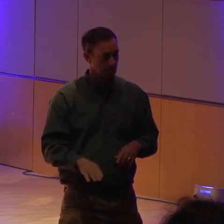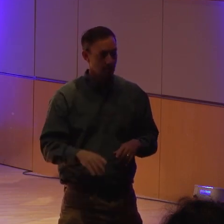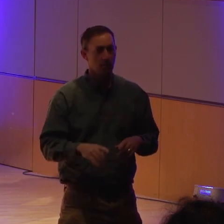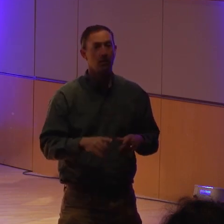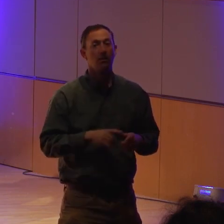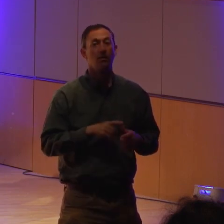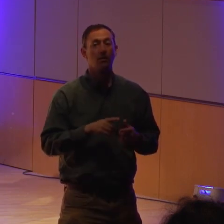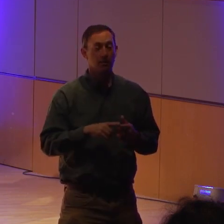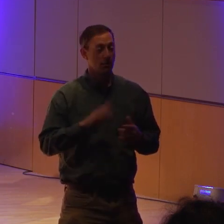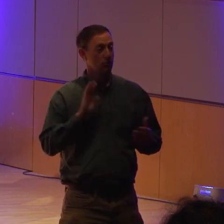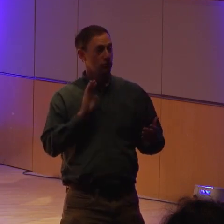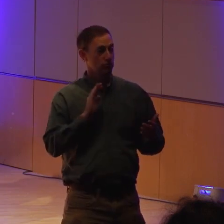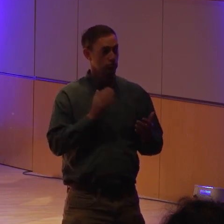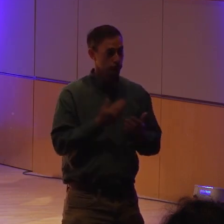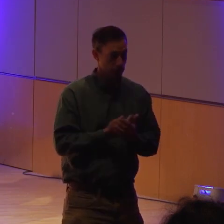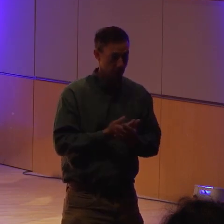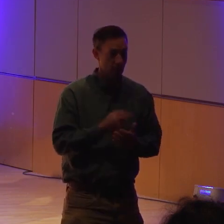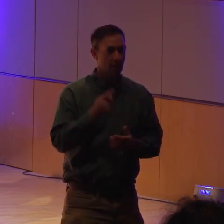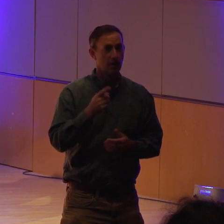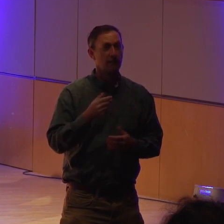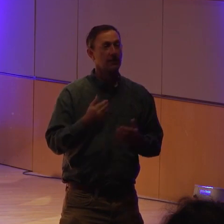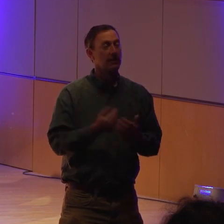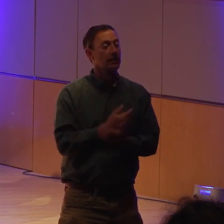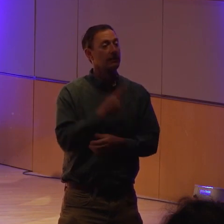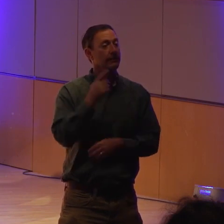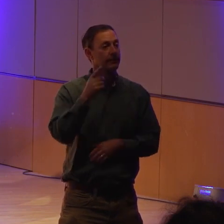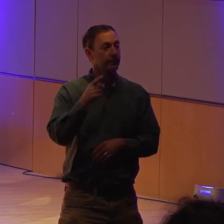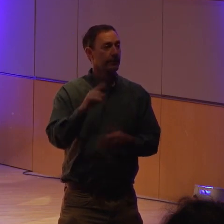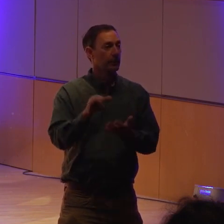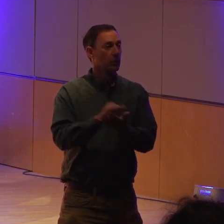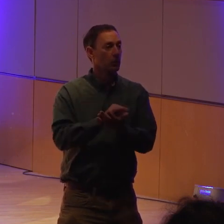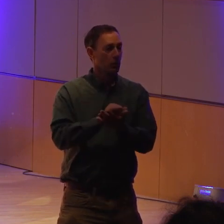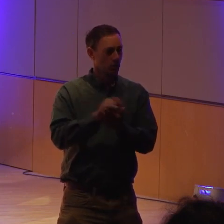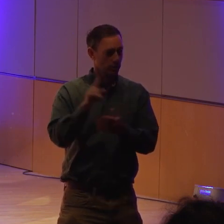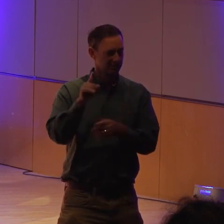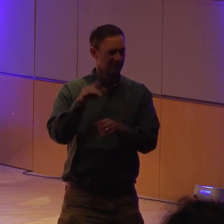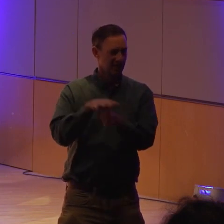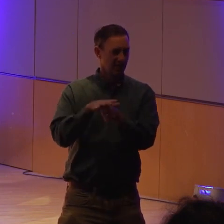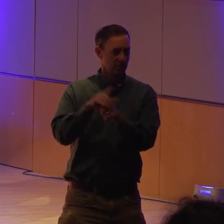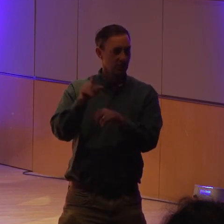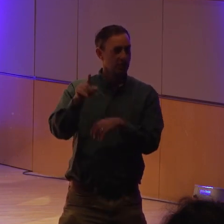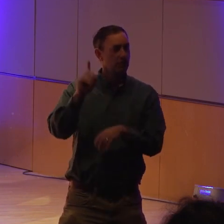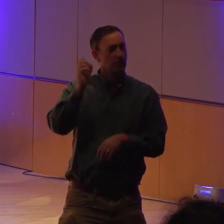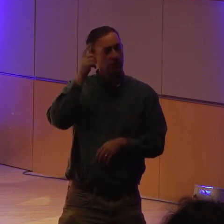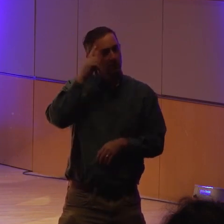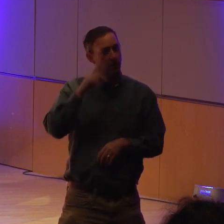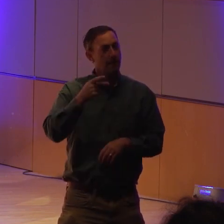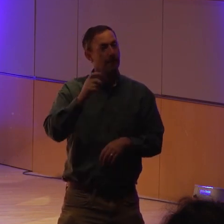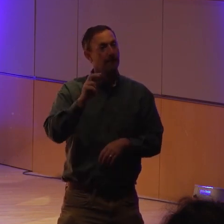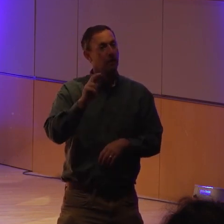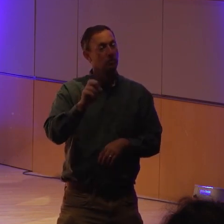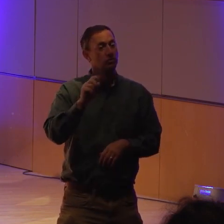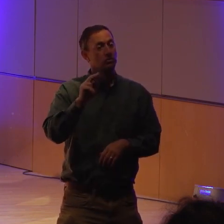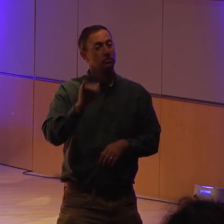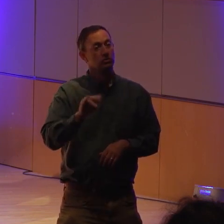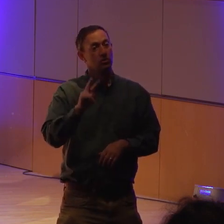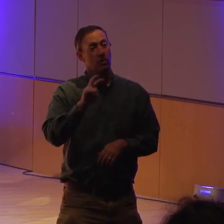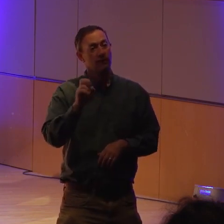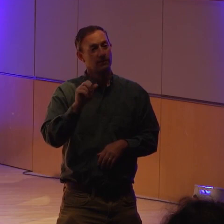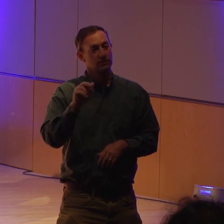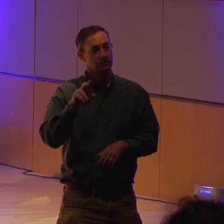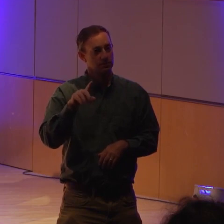received by the community in New Amsterdam and its Dutch governor, Peter Stuyvesant, who wrote